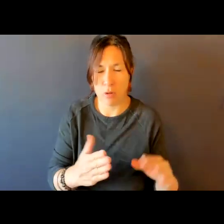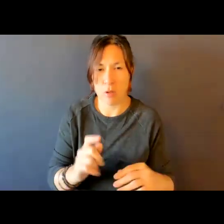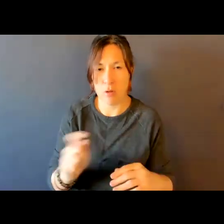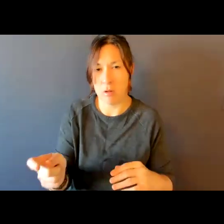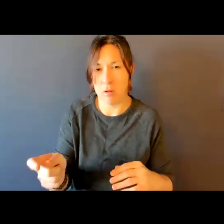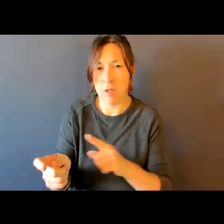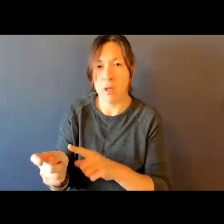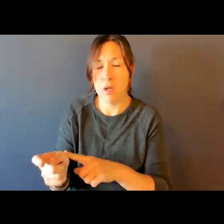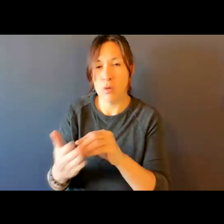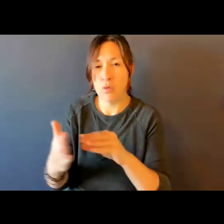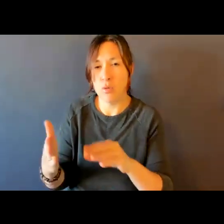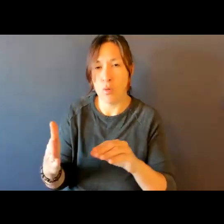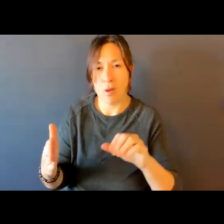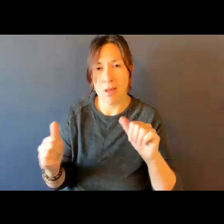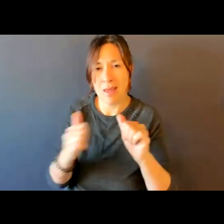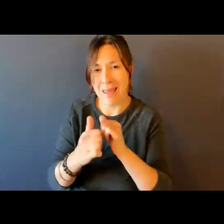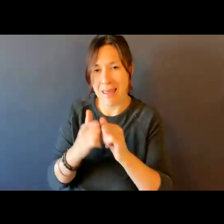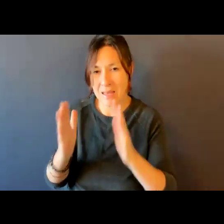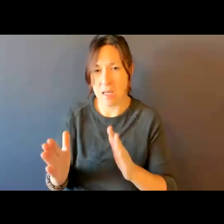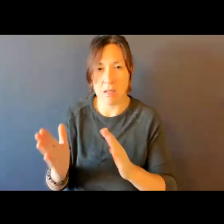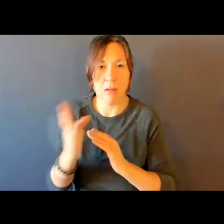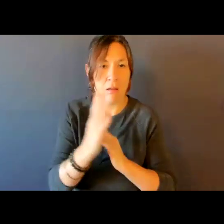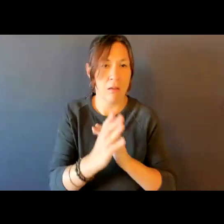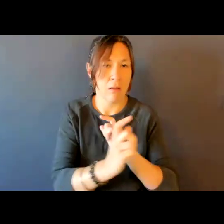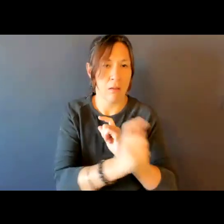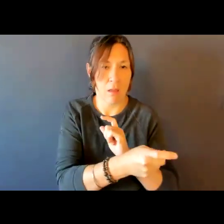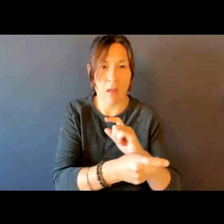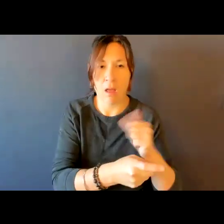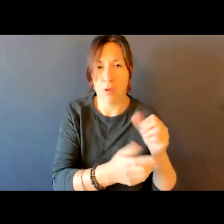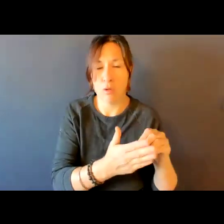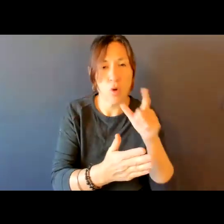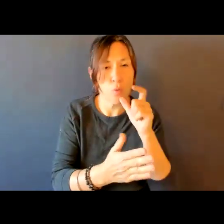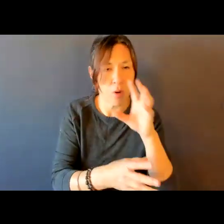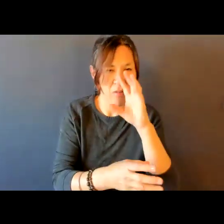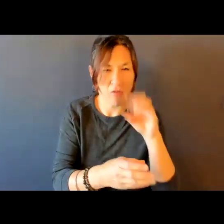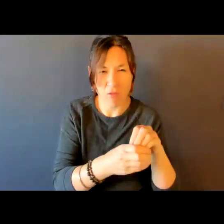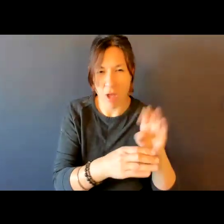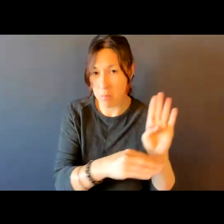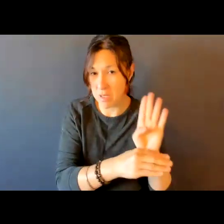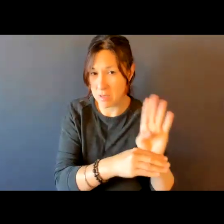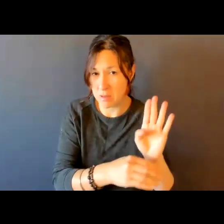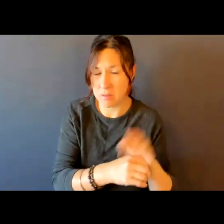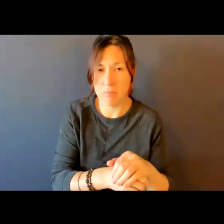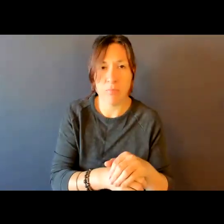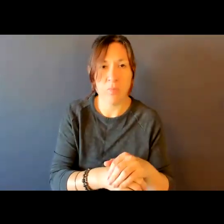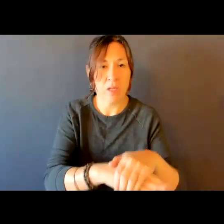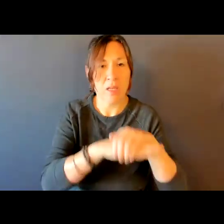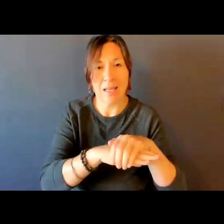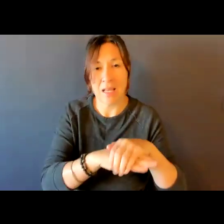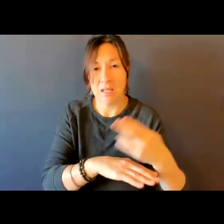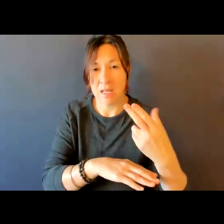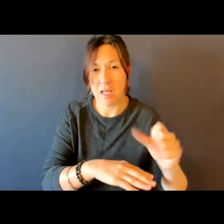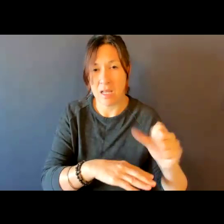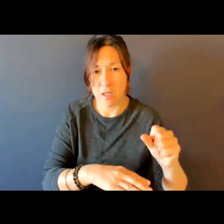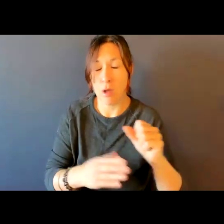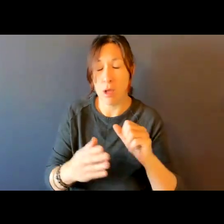student athlete and one for a student who demonstrates an interest in business. English High School was named as a beneficiary in